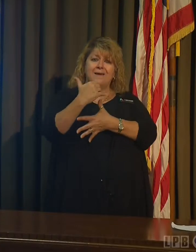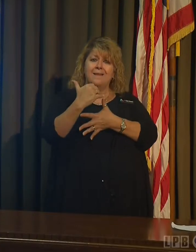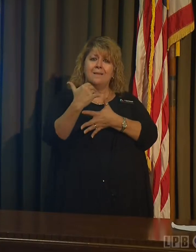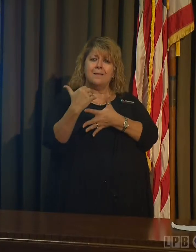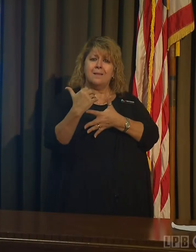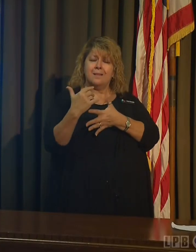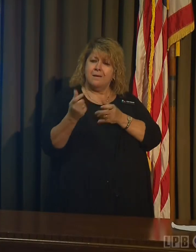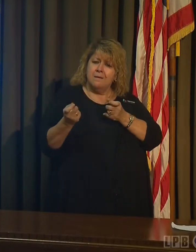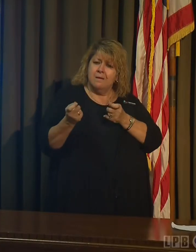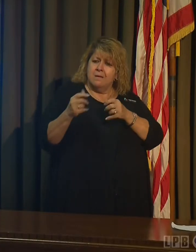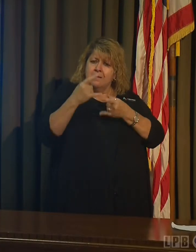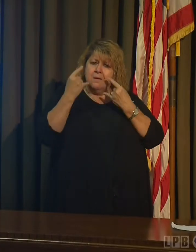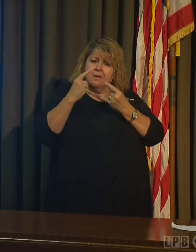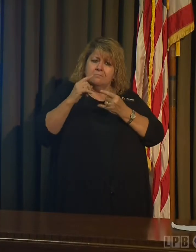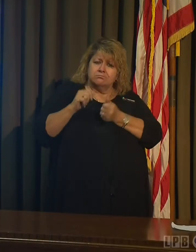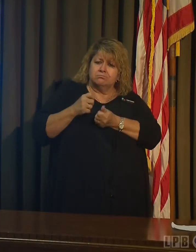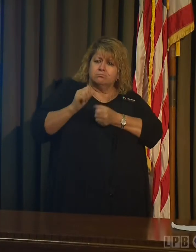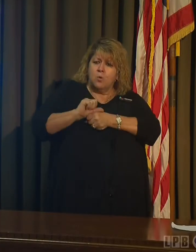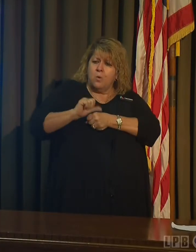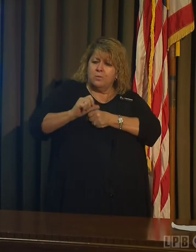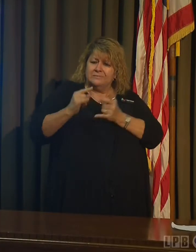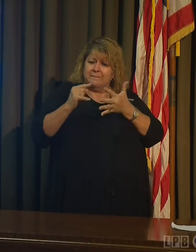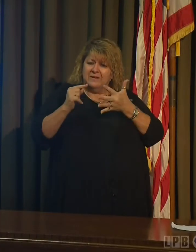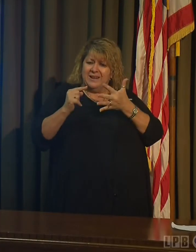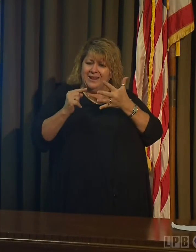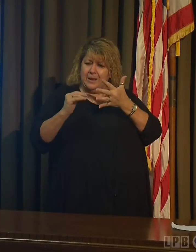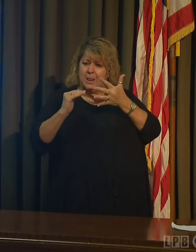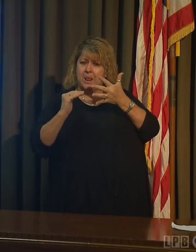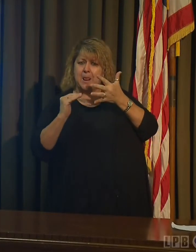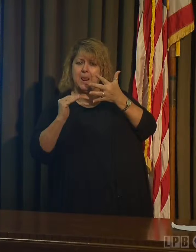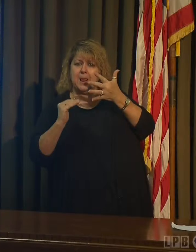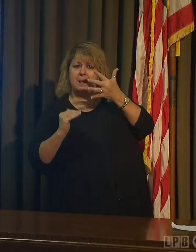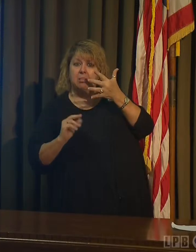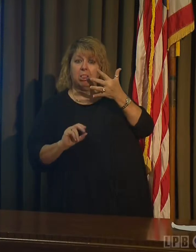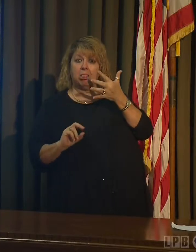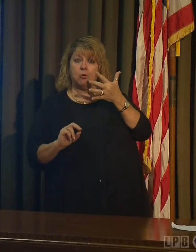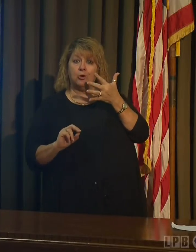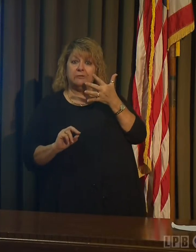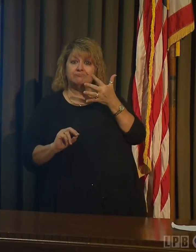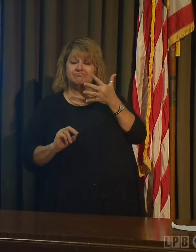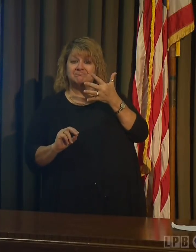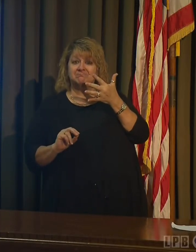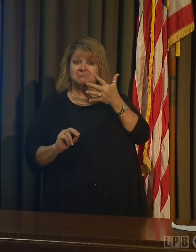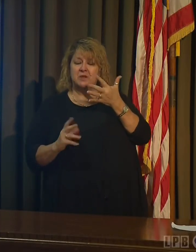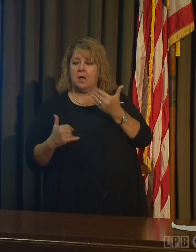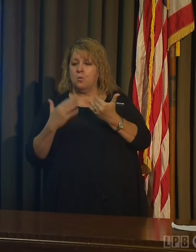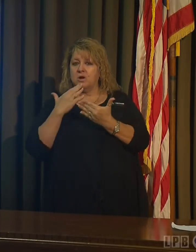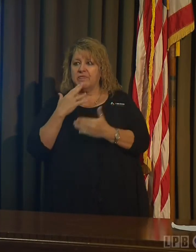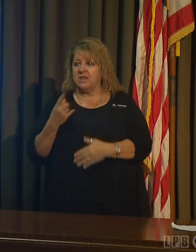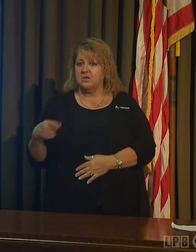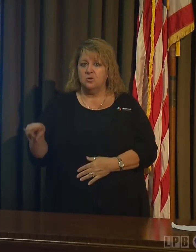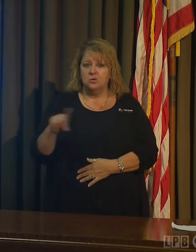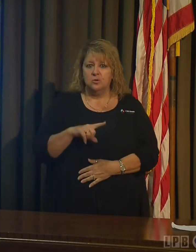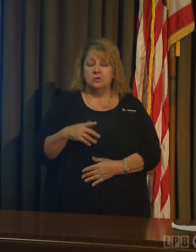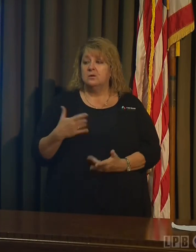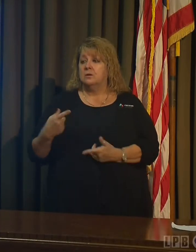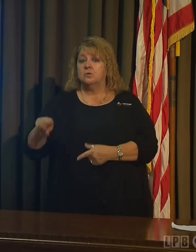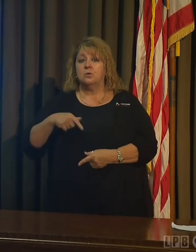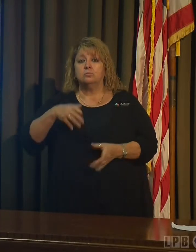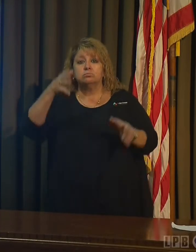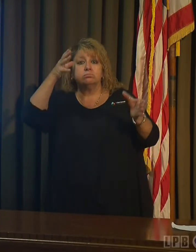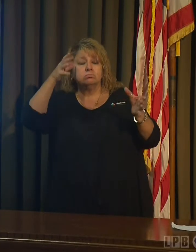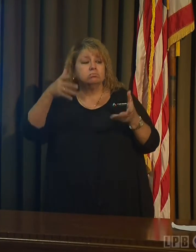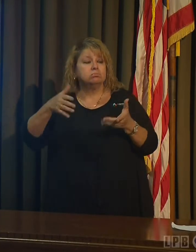I want to thank all of our experts and the folks at the Department of Health and all of the